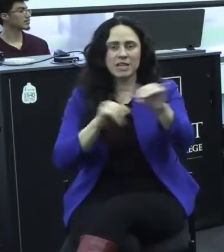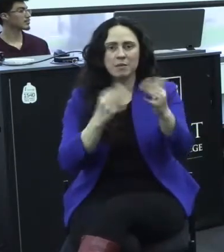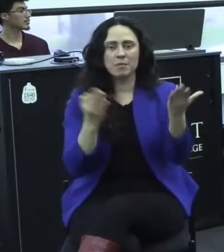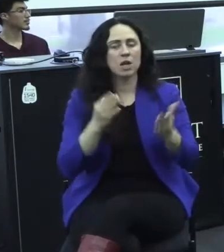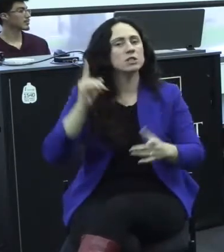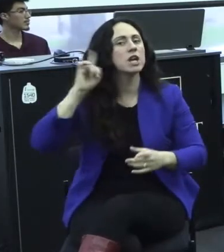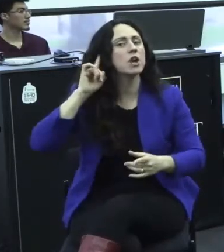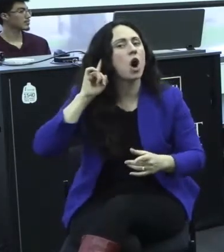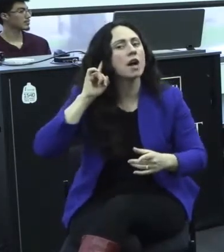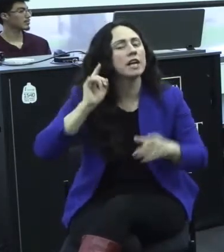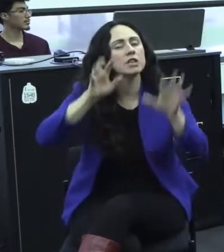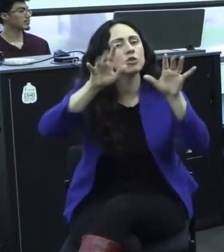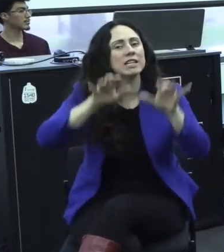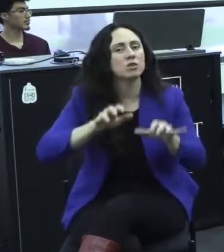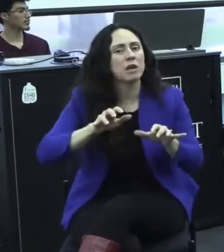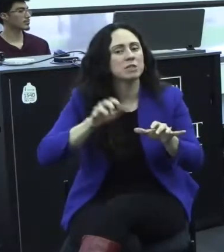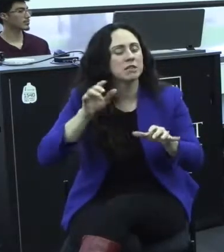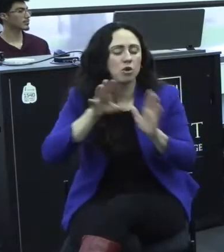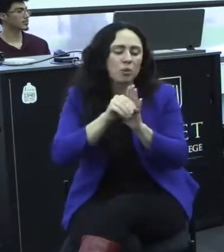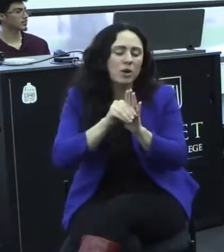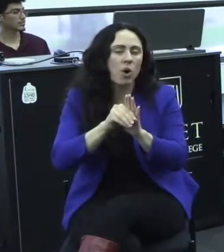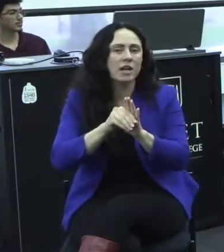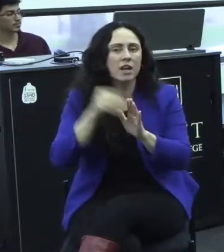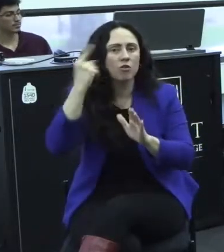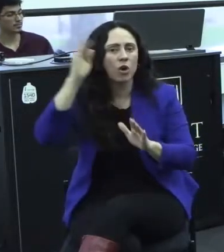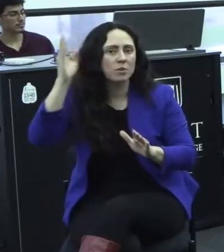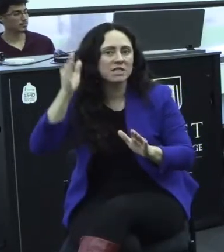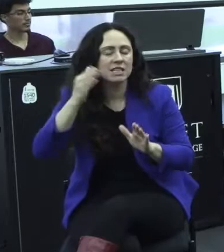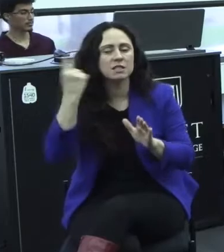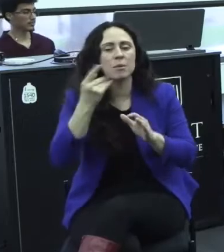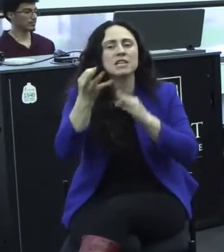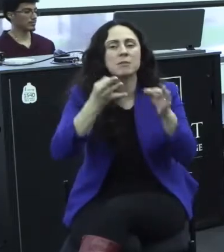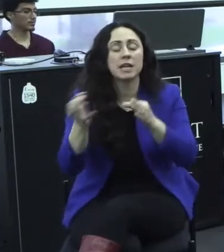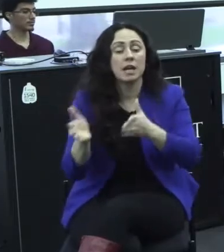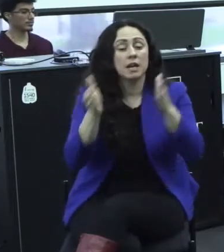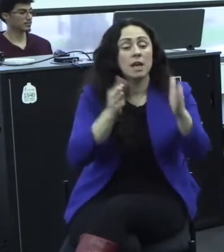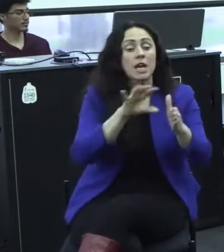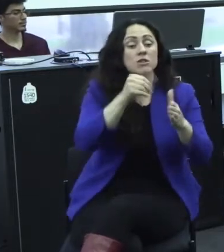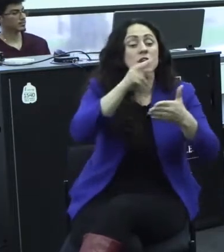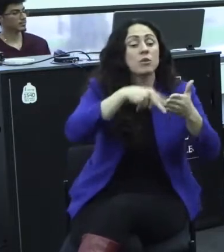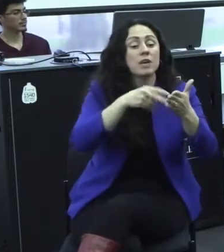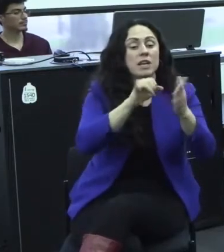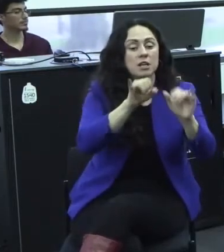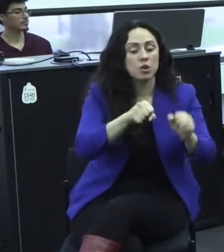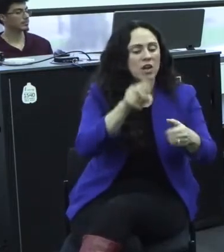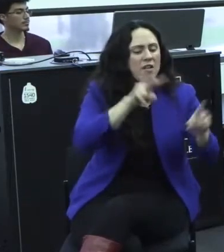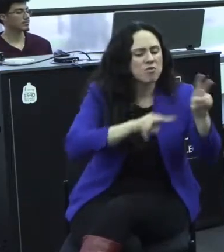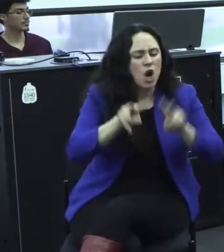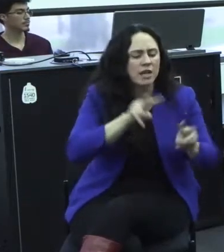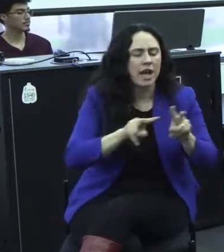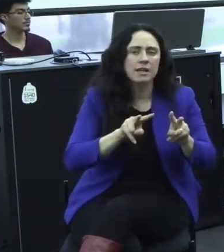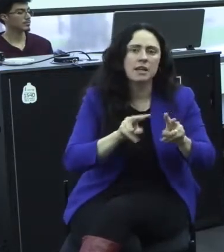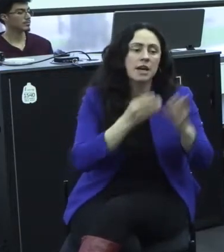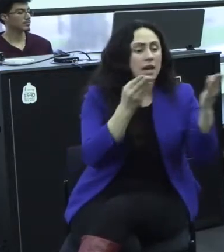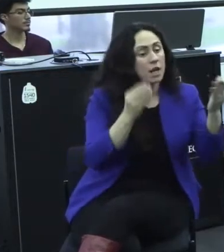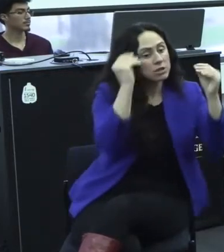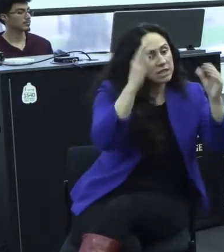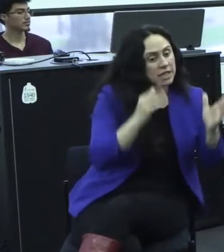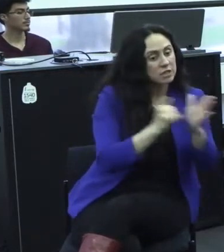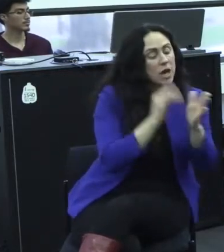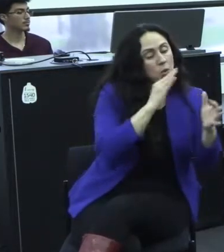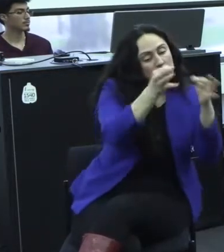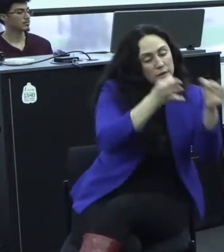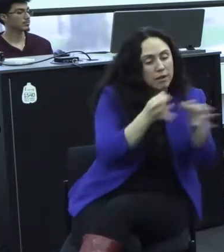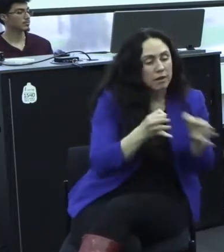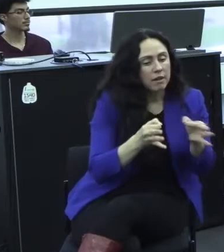audio transcription of a presentation of someone explaining it. Here's another reading that you can take a look at. Here's a teacher who's going to explain